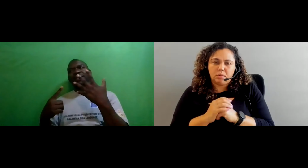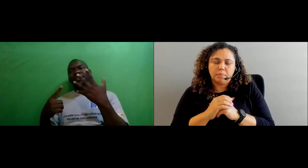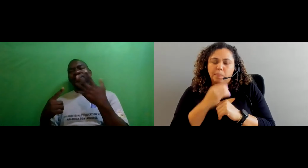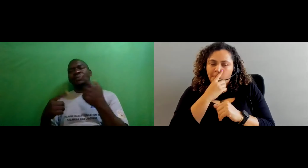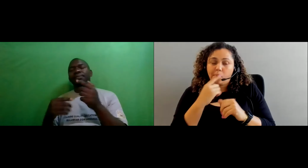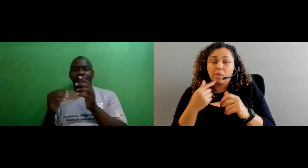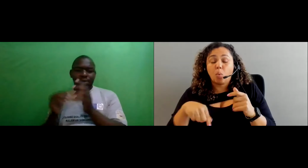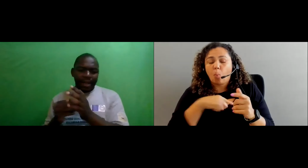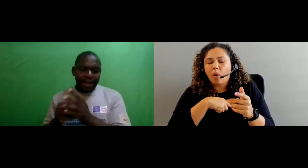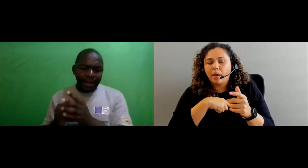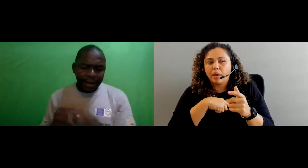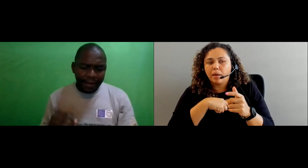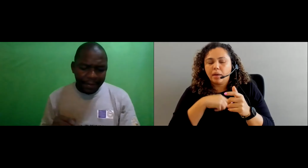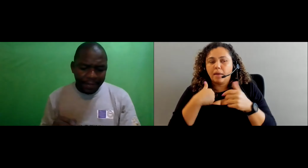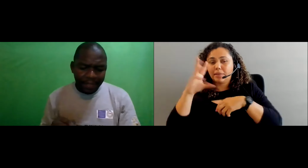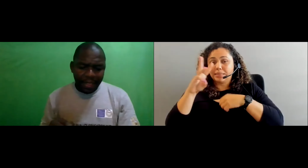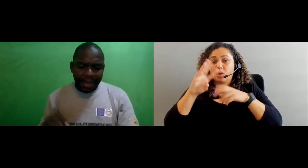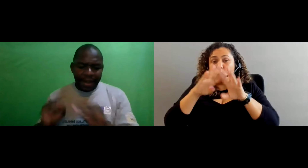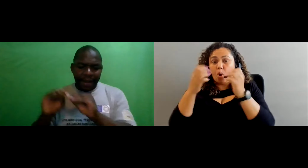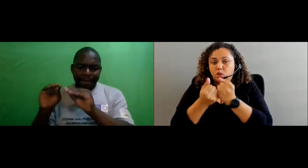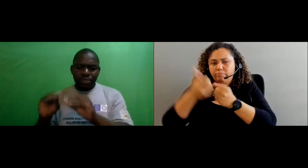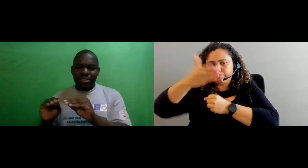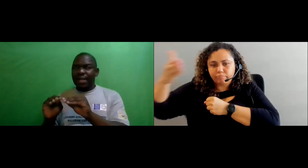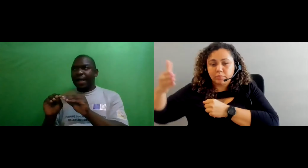So we conducted 6 workshops in total.